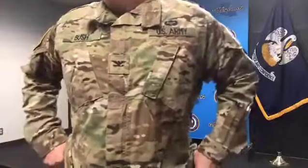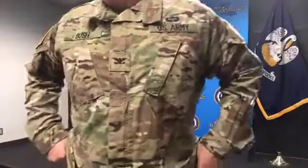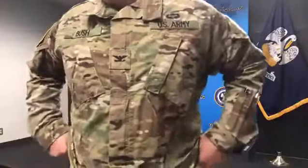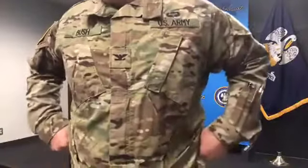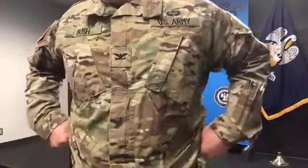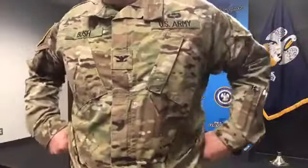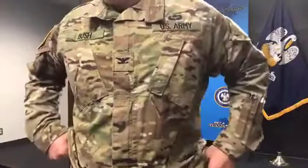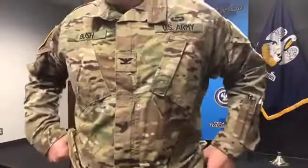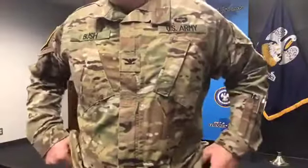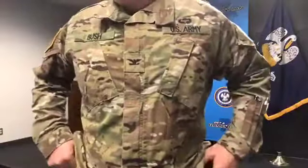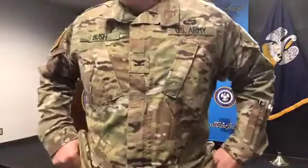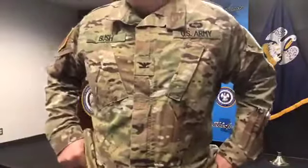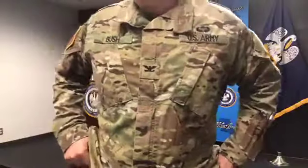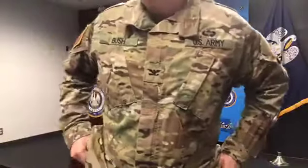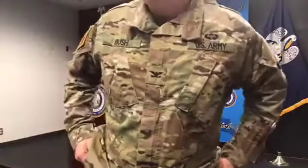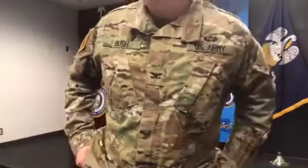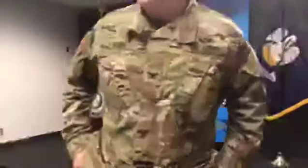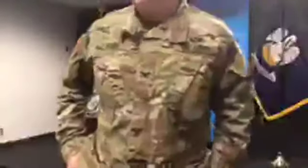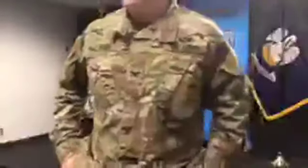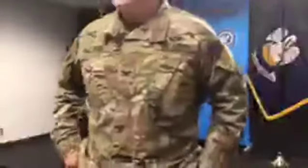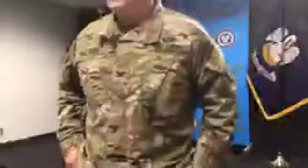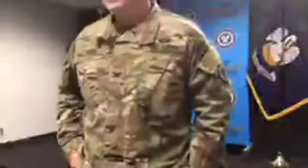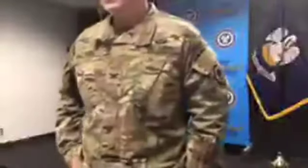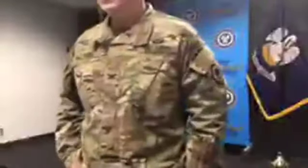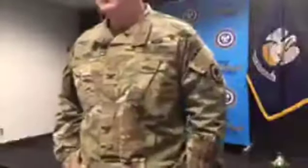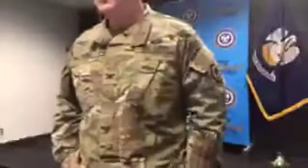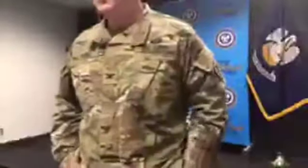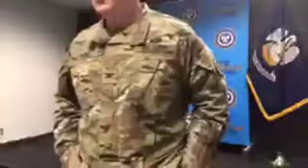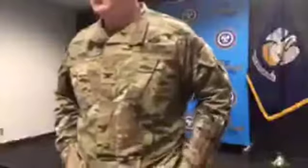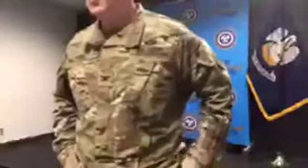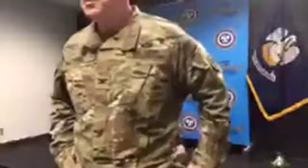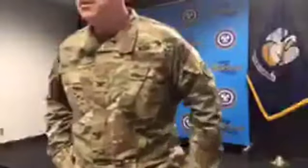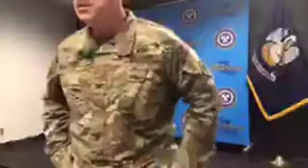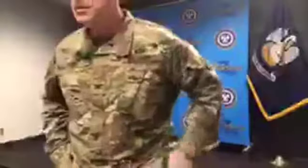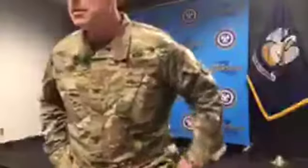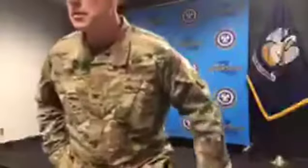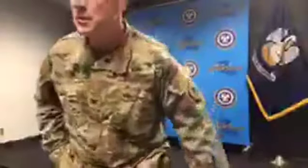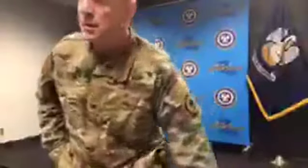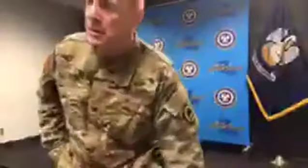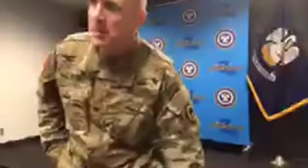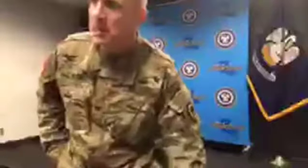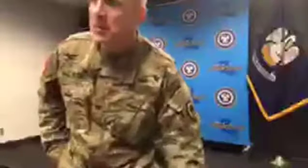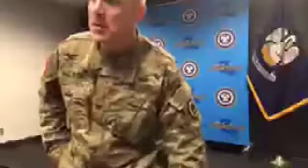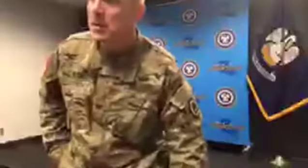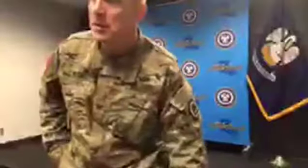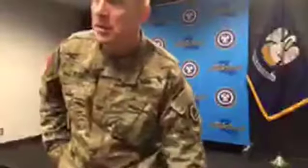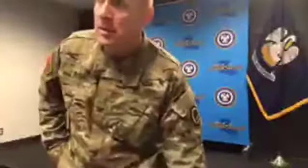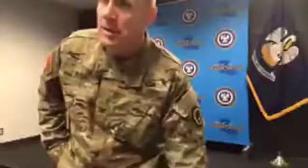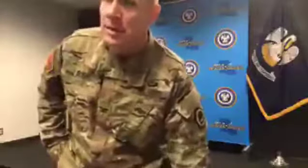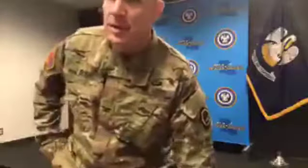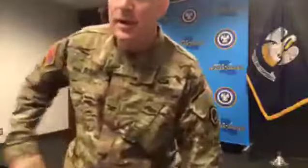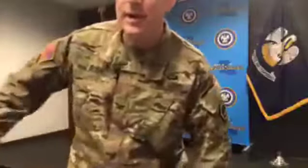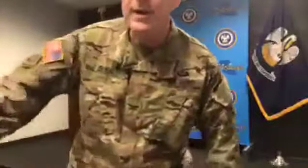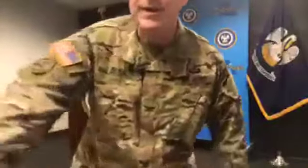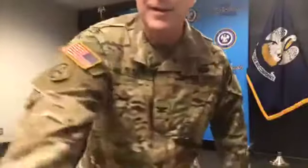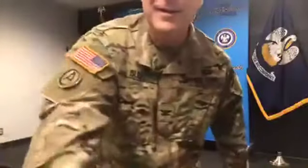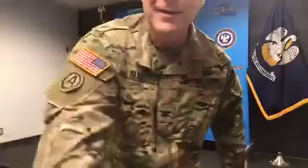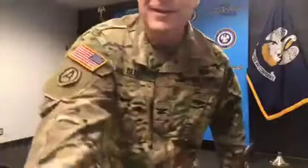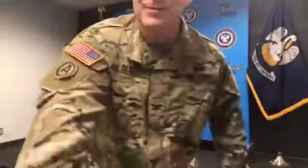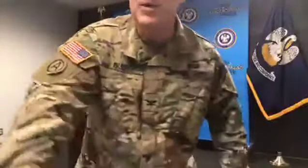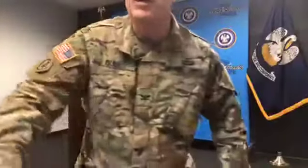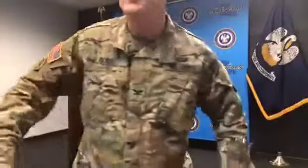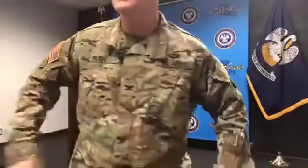what's going to happen when the storm moves from the bottom up. So we just sort of have to play the chess game. Kellyanne, this is the director of public affairs for